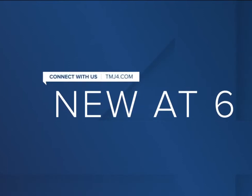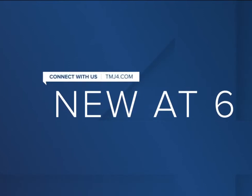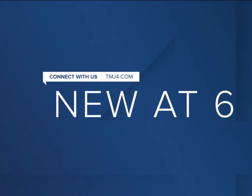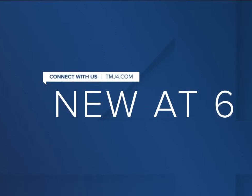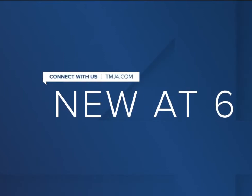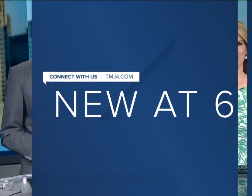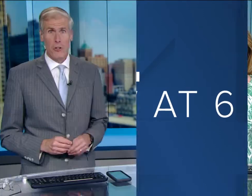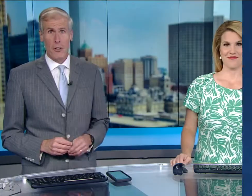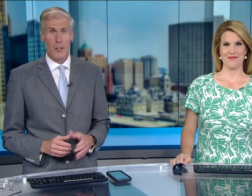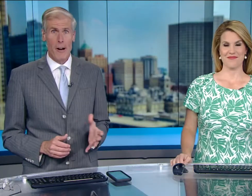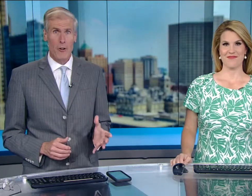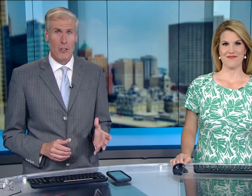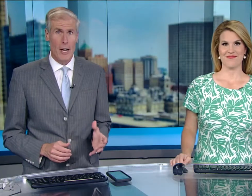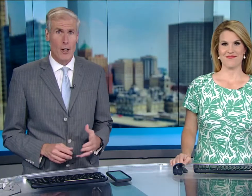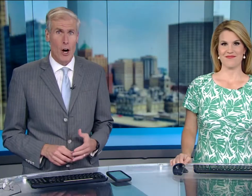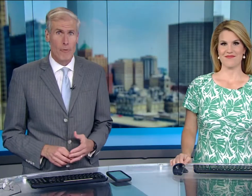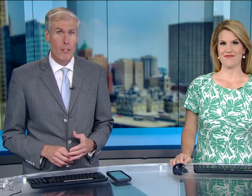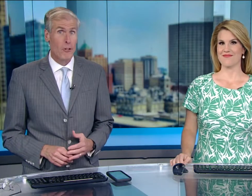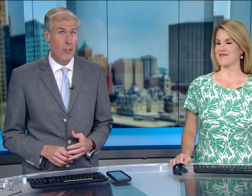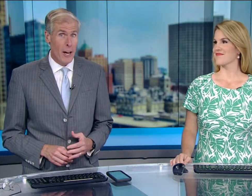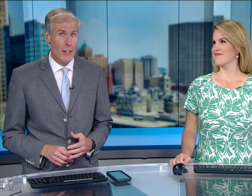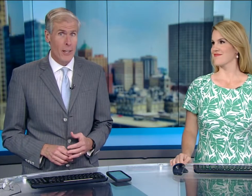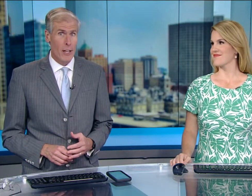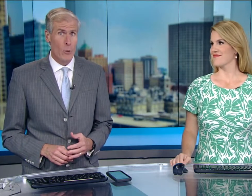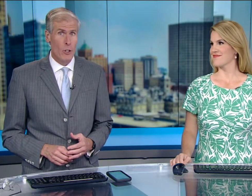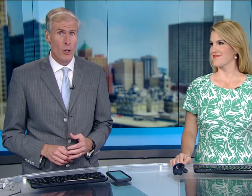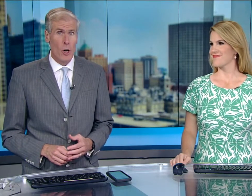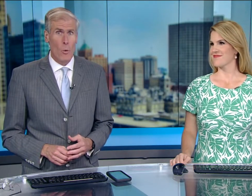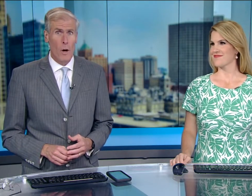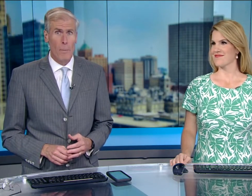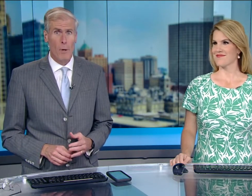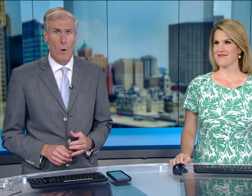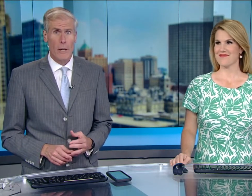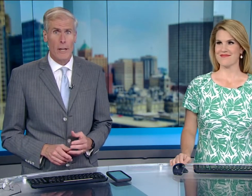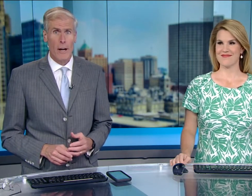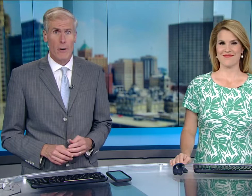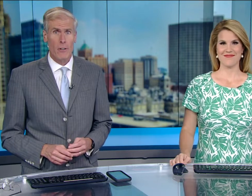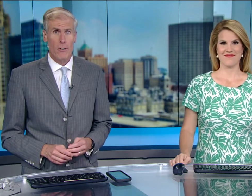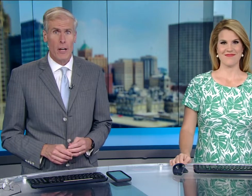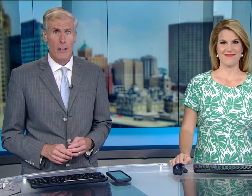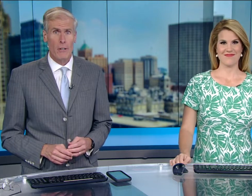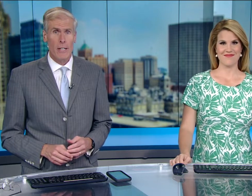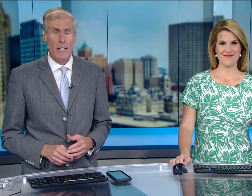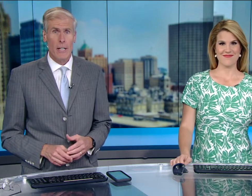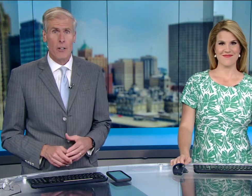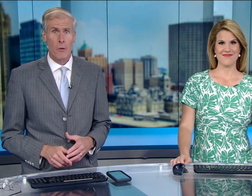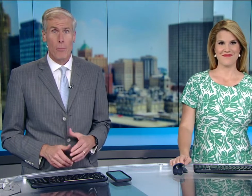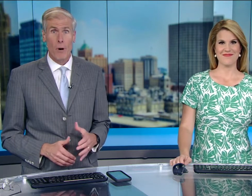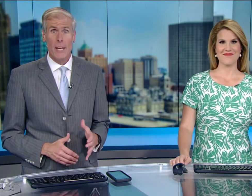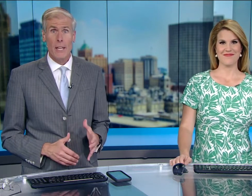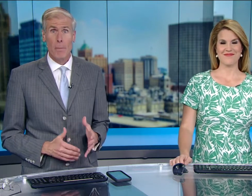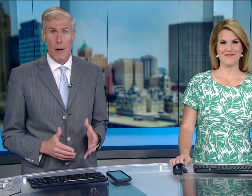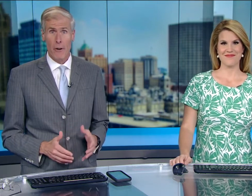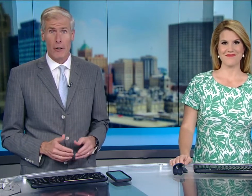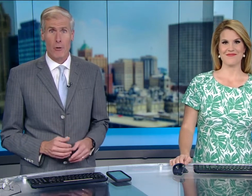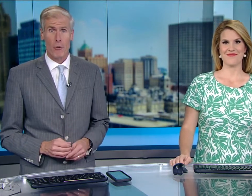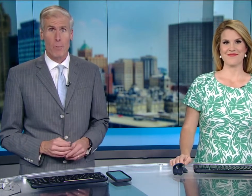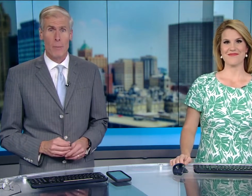New at six, a hair salon offering sign language. One Milwaukee hair designer is breaking barriers for people